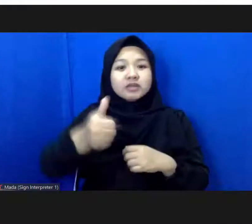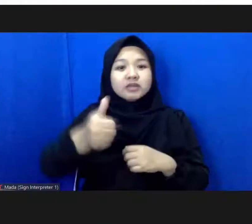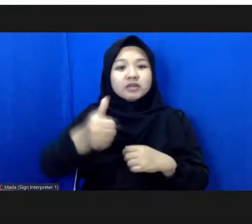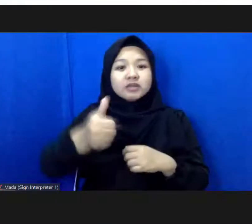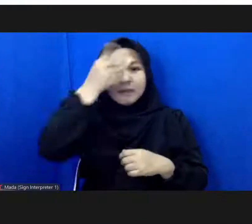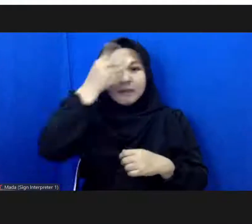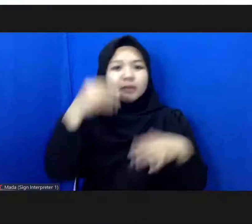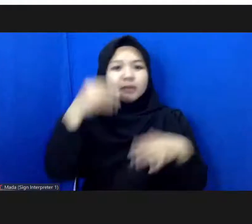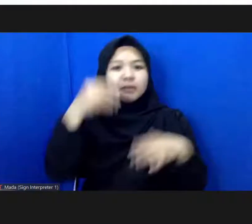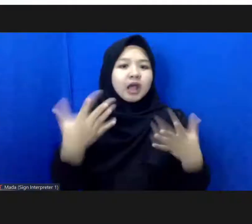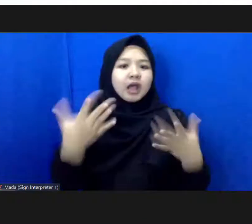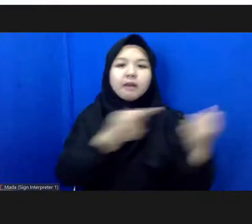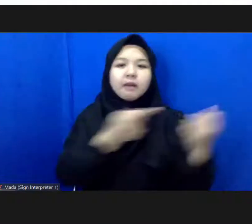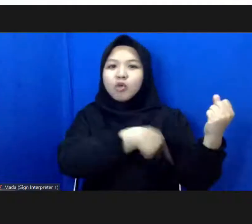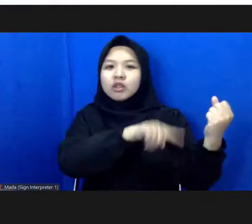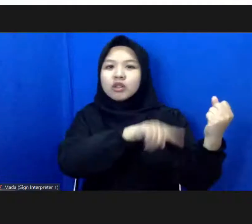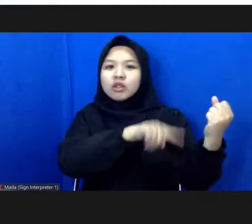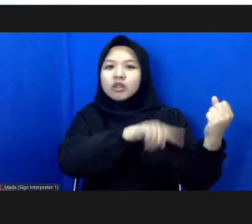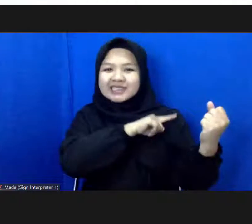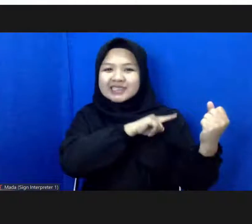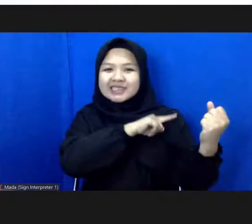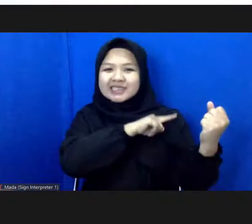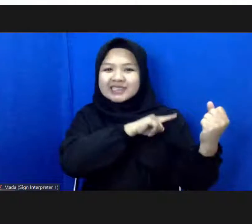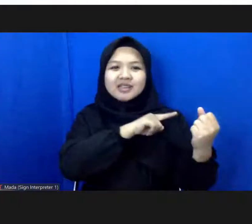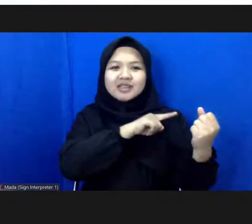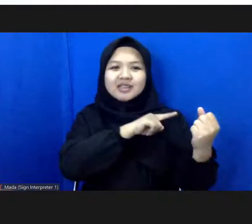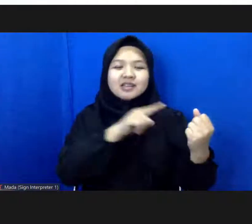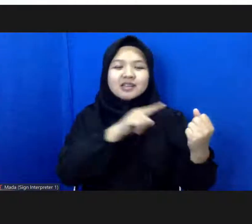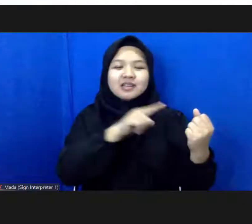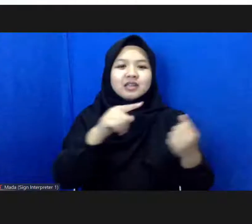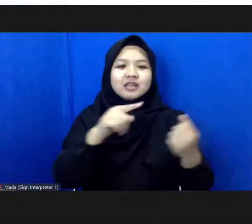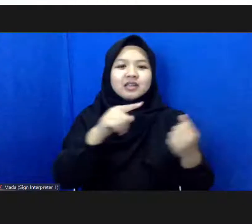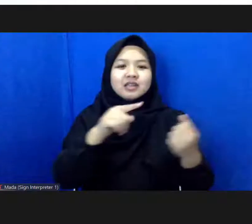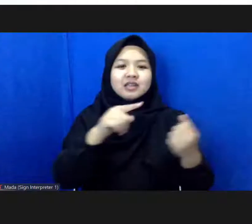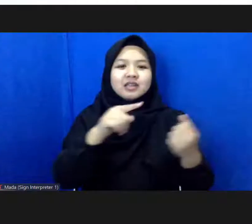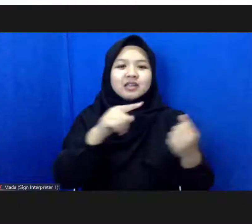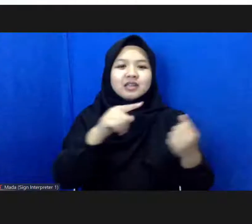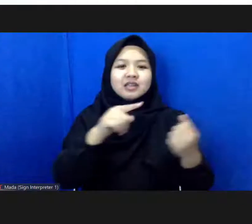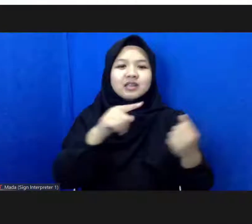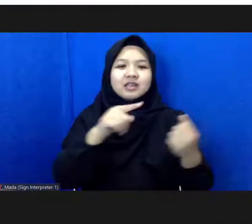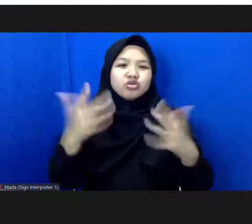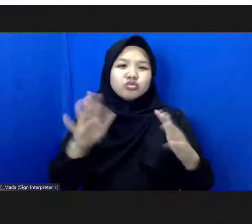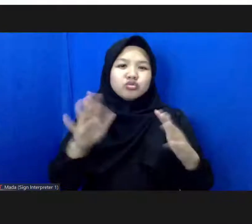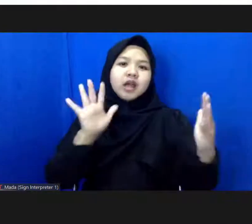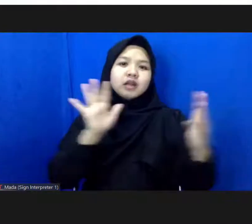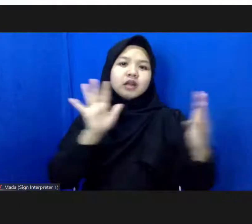what are the potential or future risks which communities might be facing. So we start